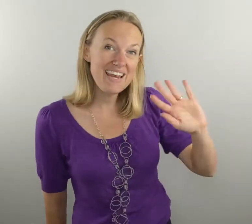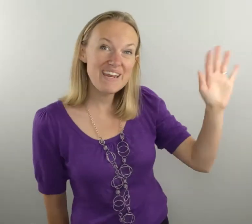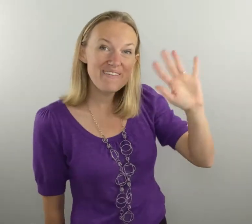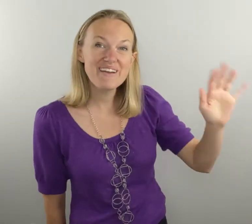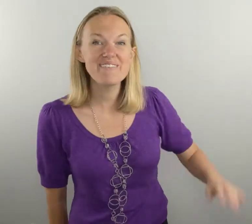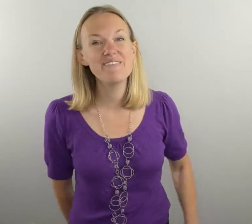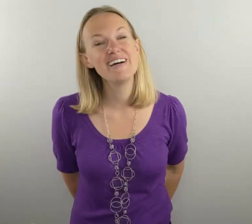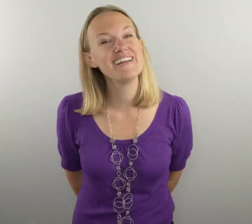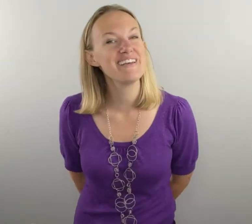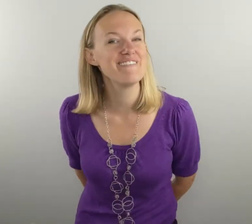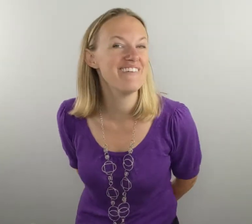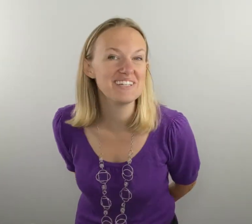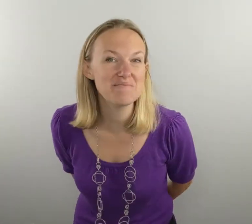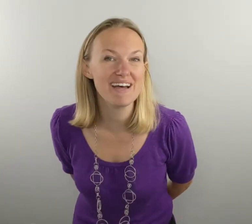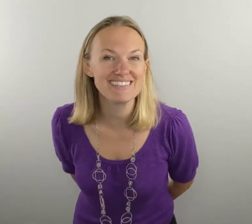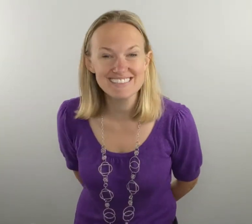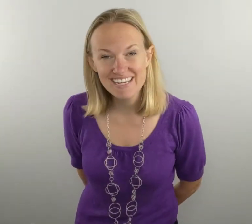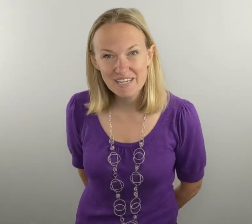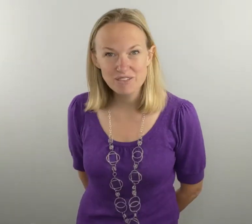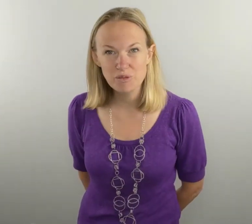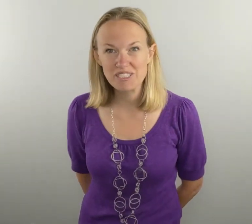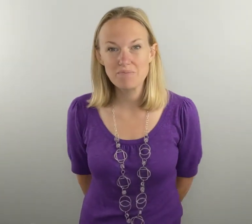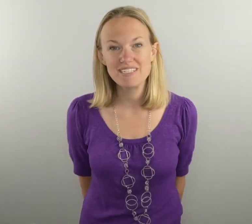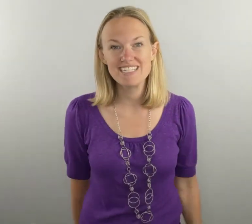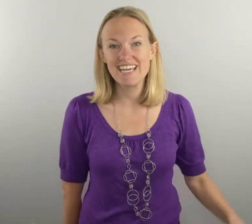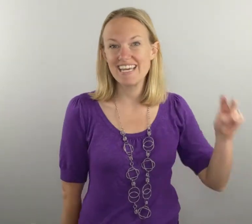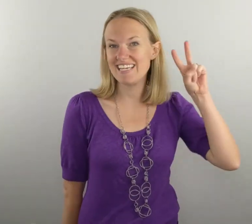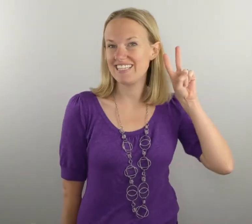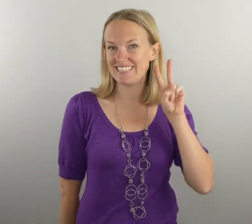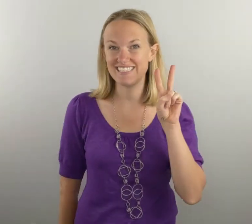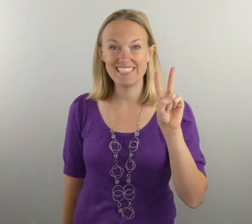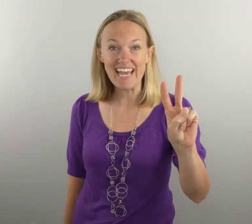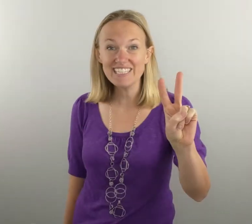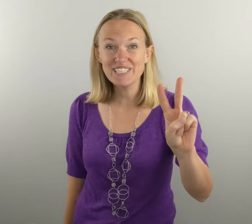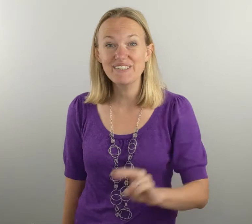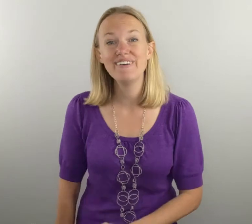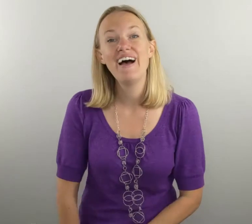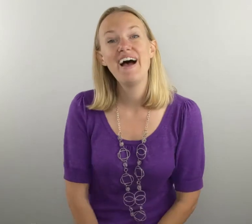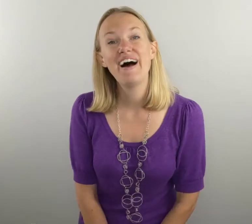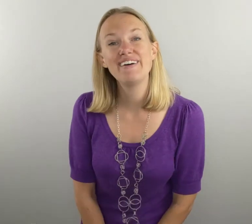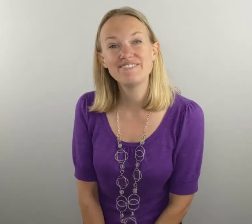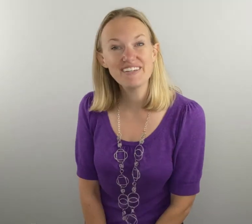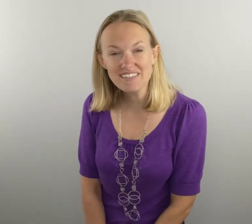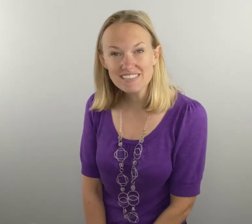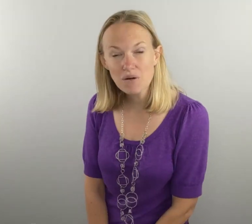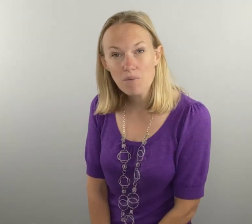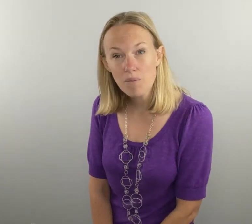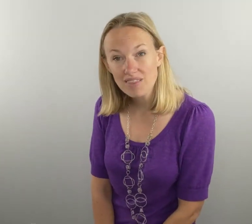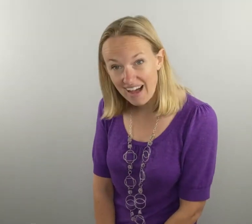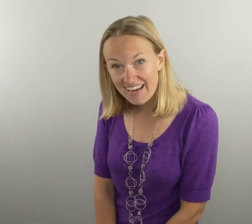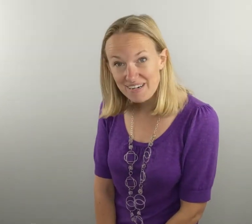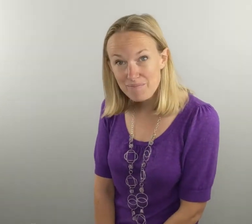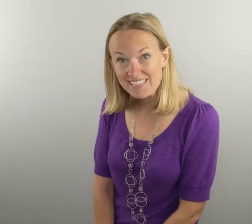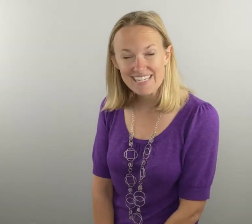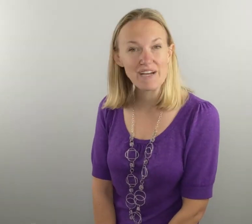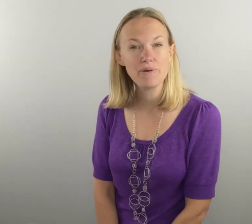Hello everyone and welcome back to Sign Language Worship. Today is day 2 of Fear is a Liar by Zach